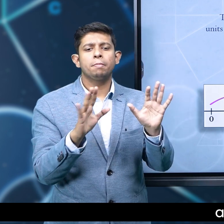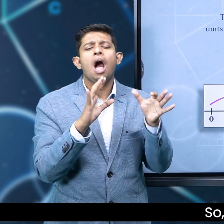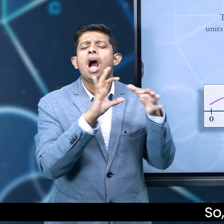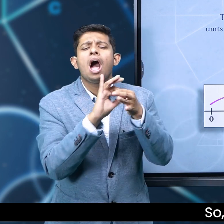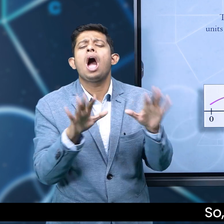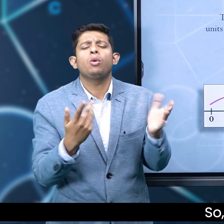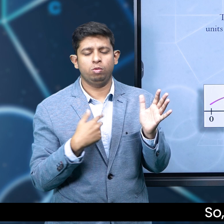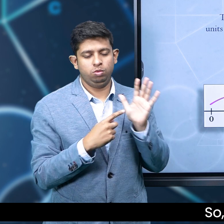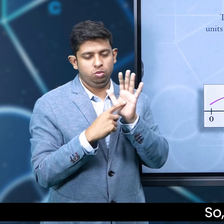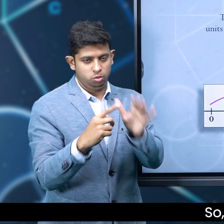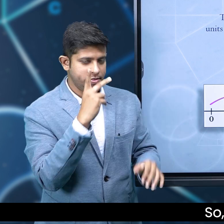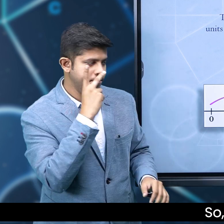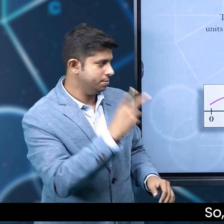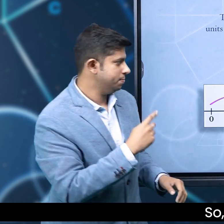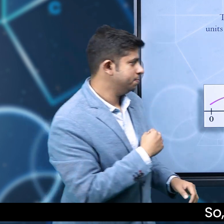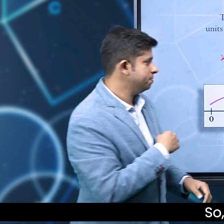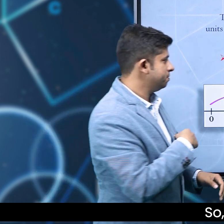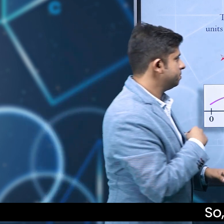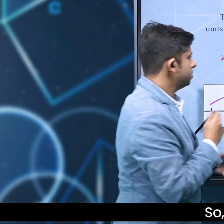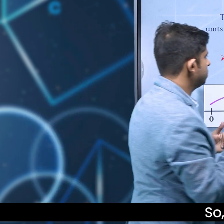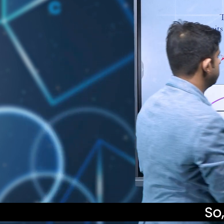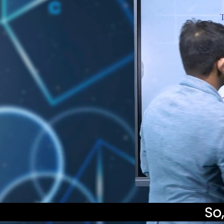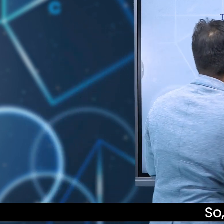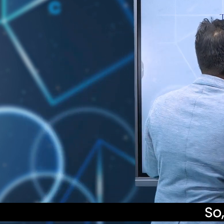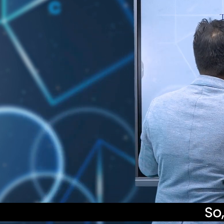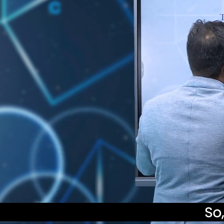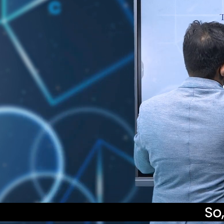So we say 3 into 4 is equal to 12.